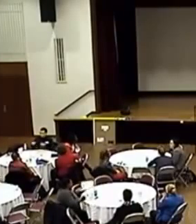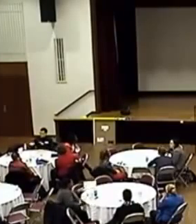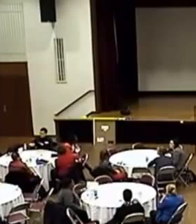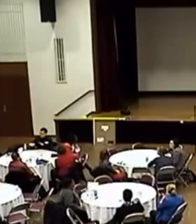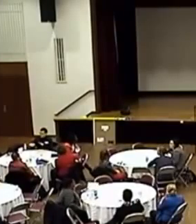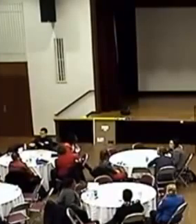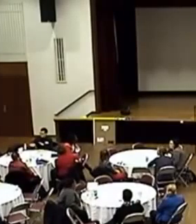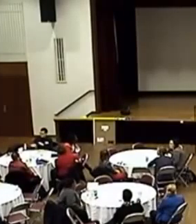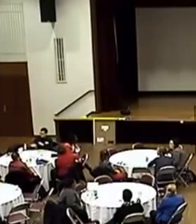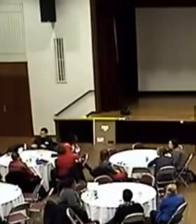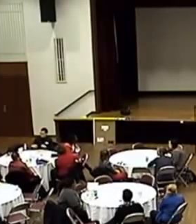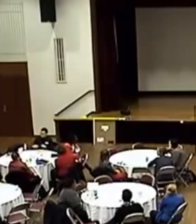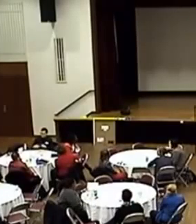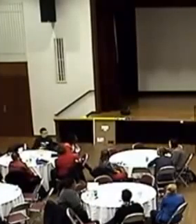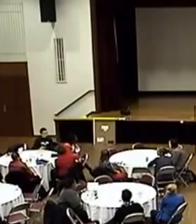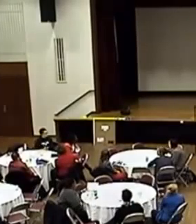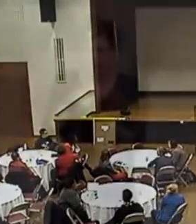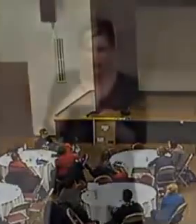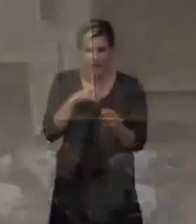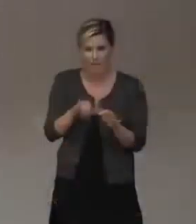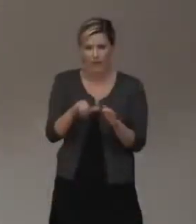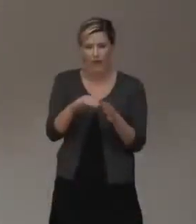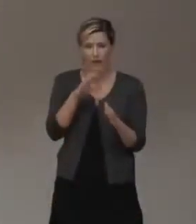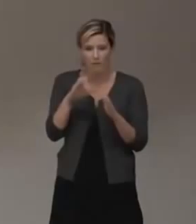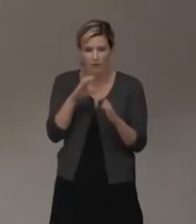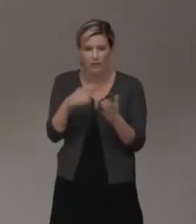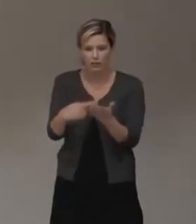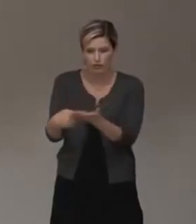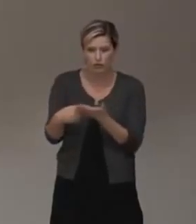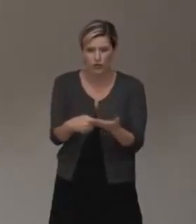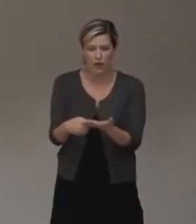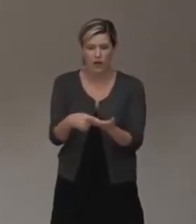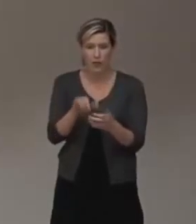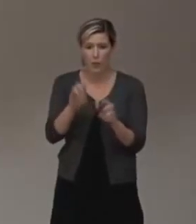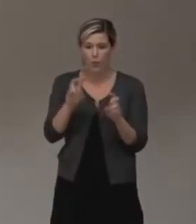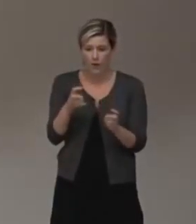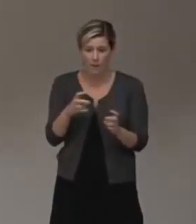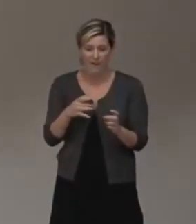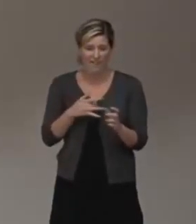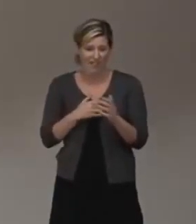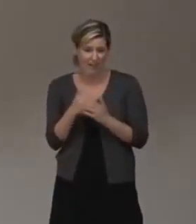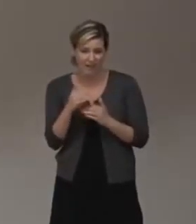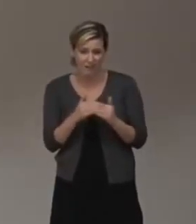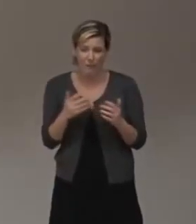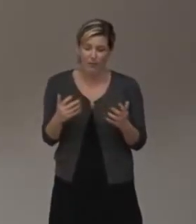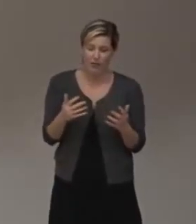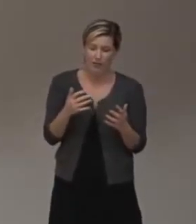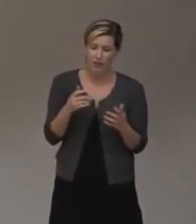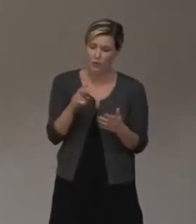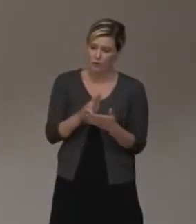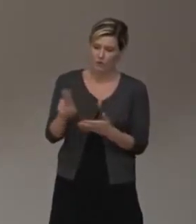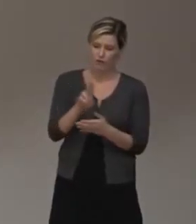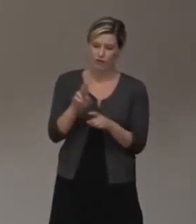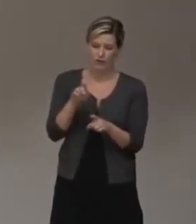of conversations, that we need to talk about those subjects that make some people uncomfortable, it's in